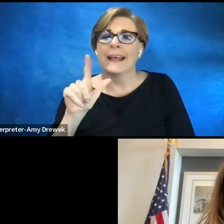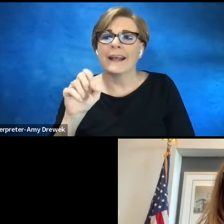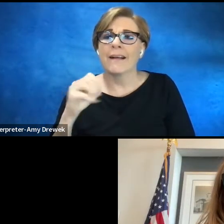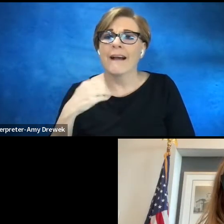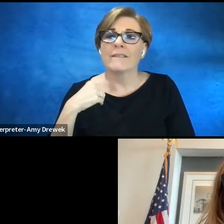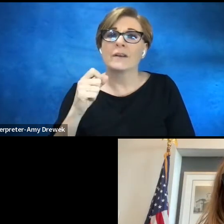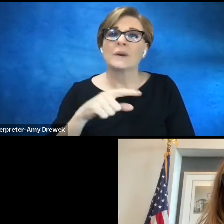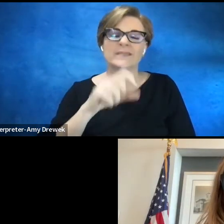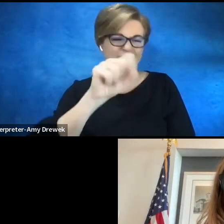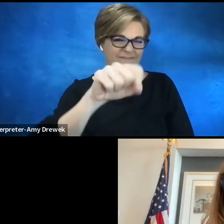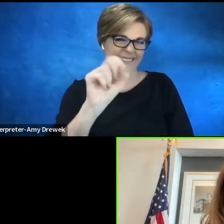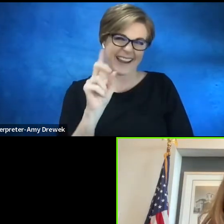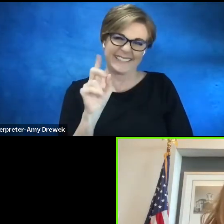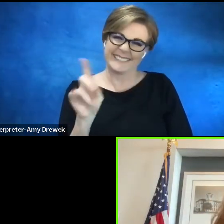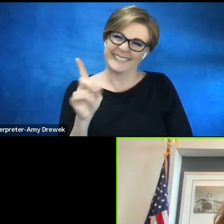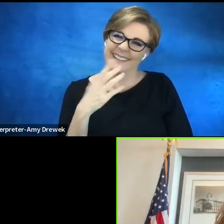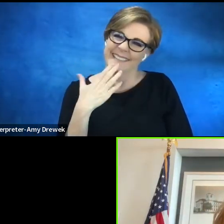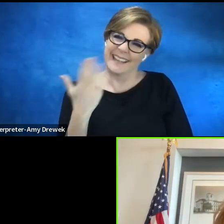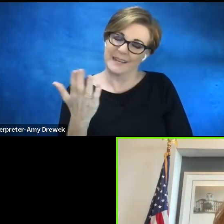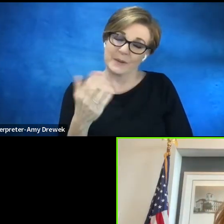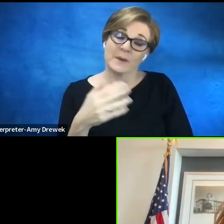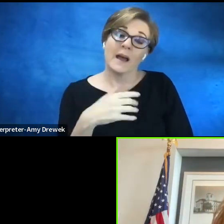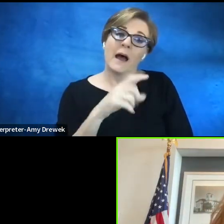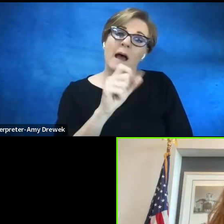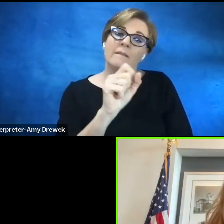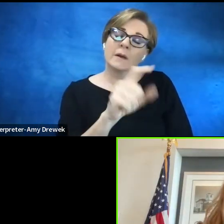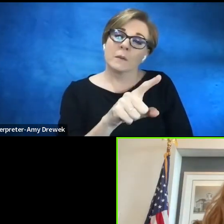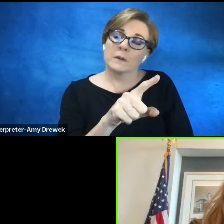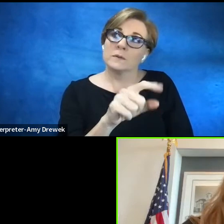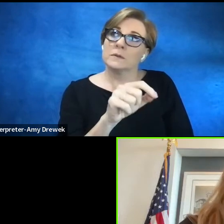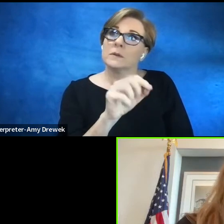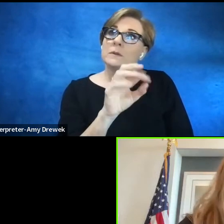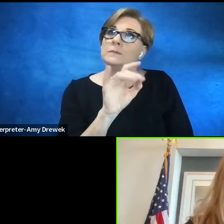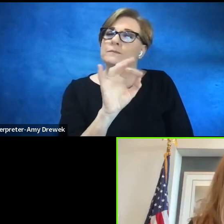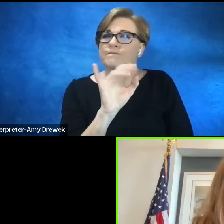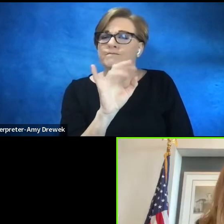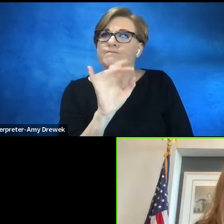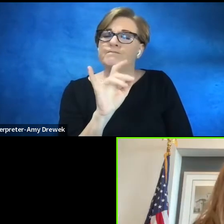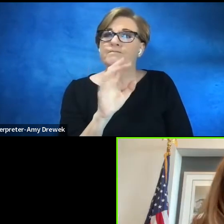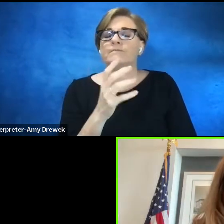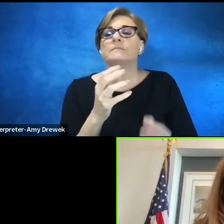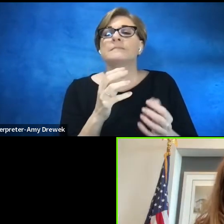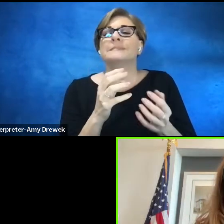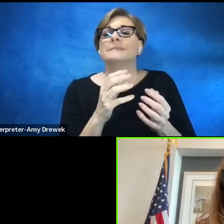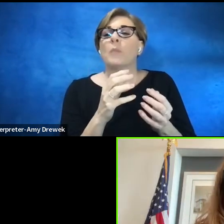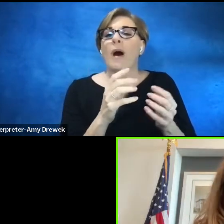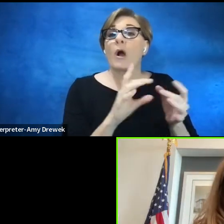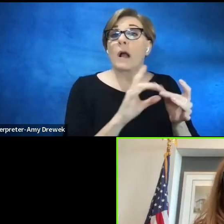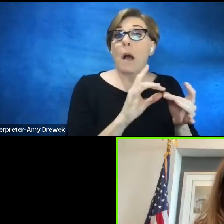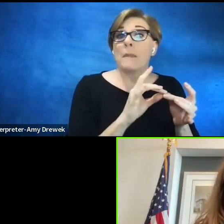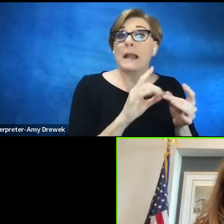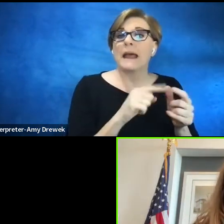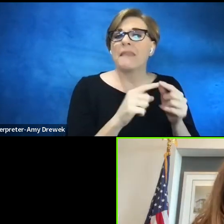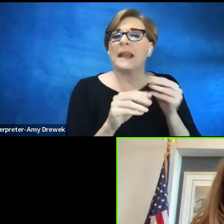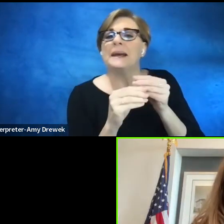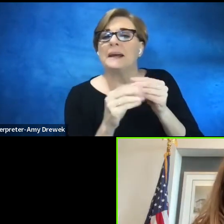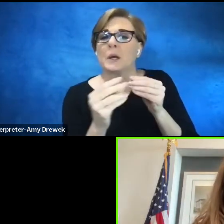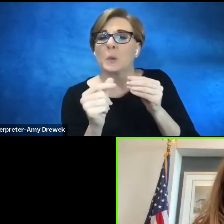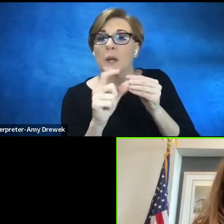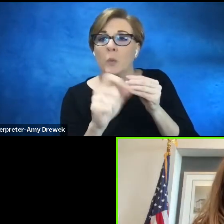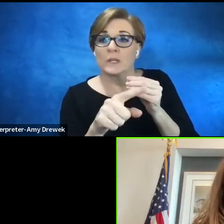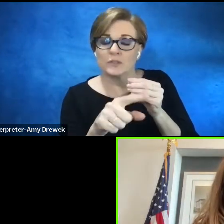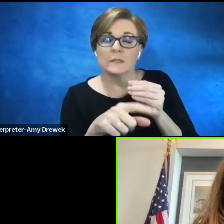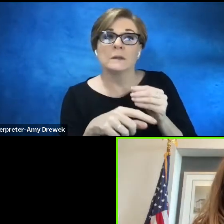Kate. I did. Thank you. I did have a question and more of mostly a comment, but then a quick question. You know, this is